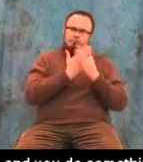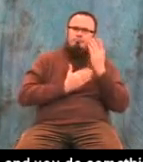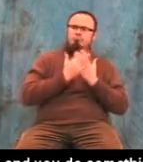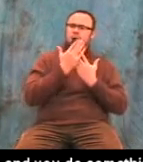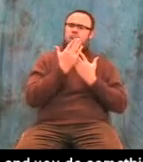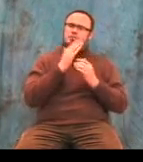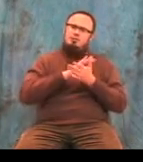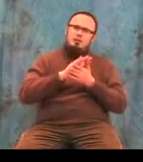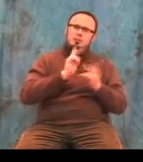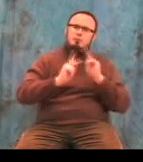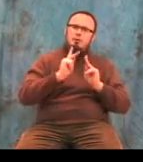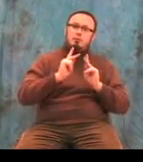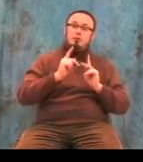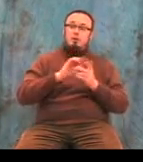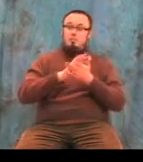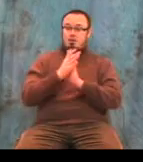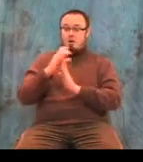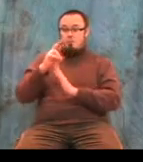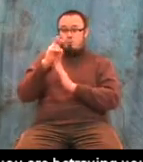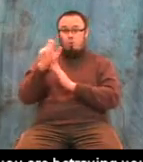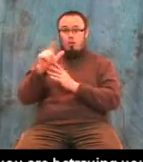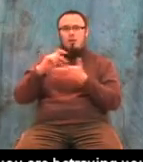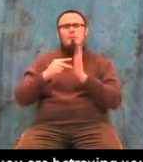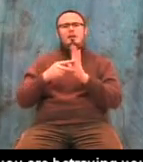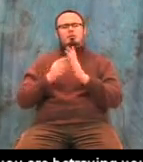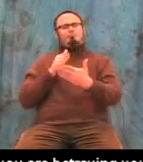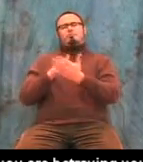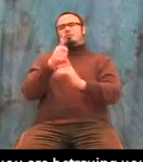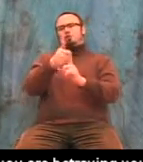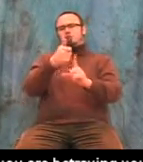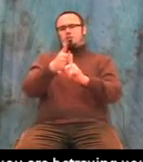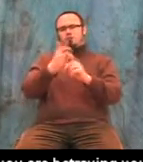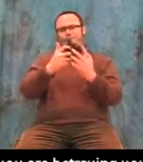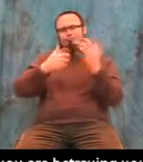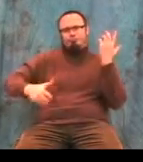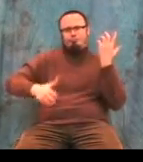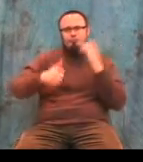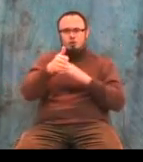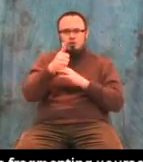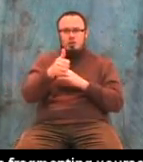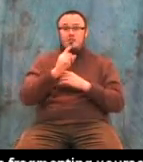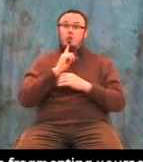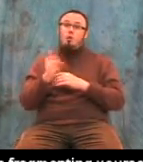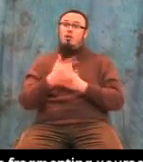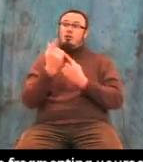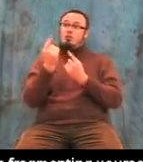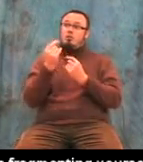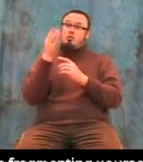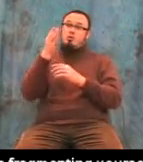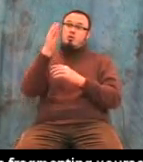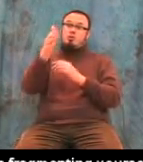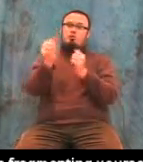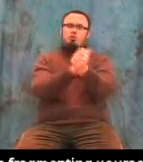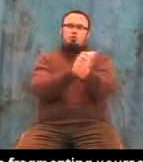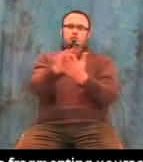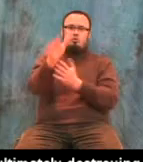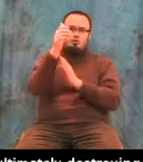something cruel, then you are betraying yourself. You are fragmenting yourself, and you are ultimately destroying